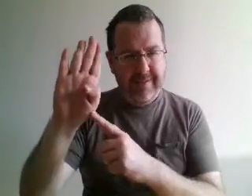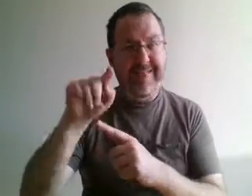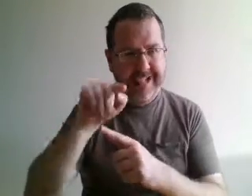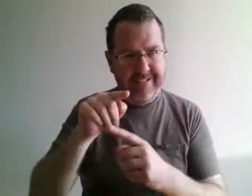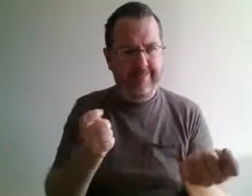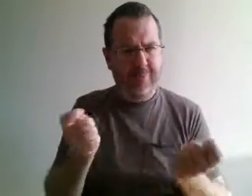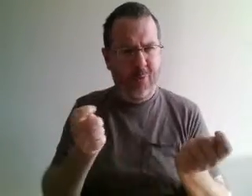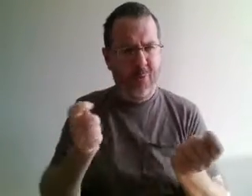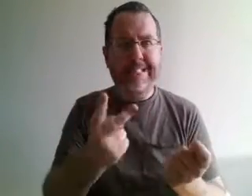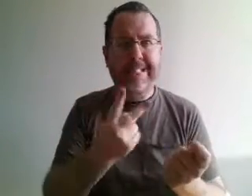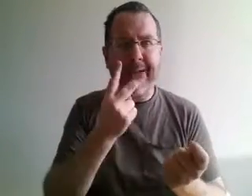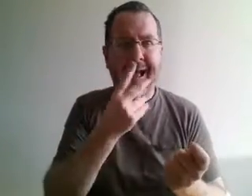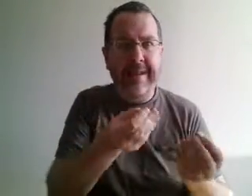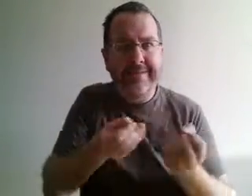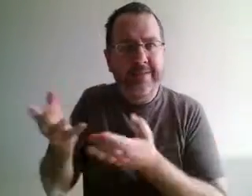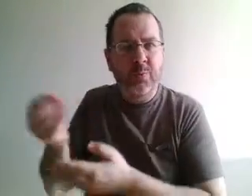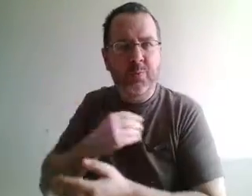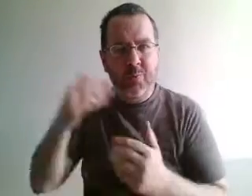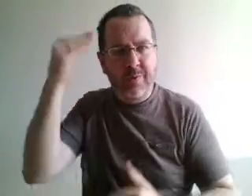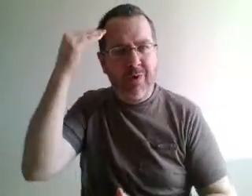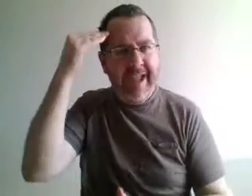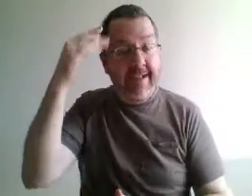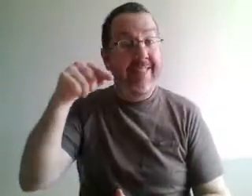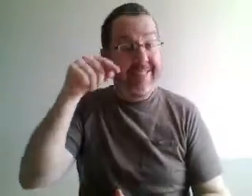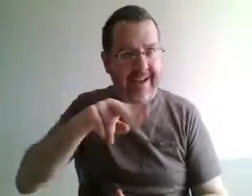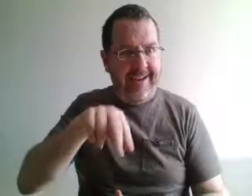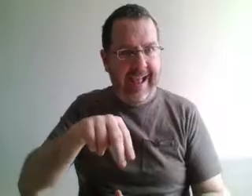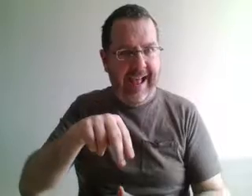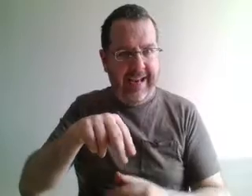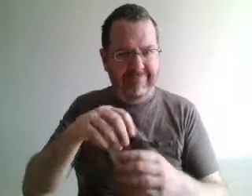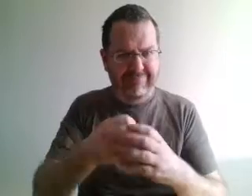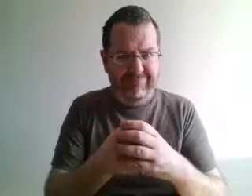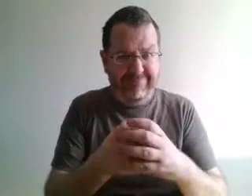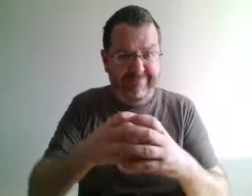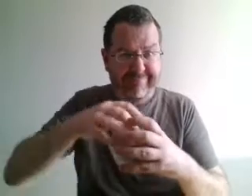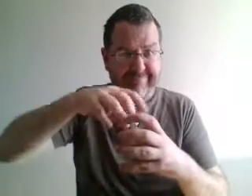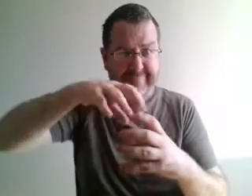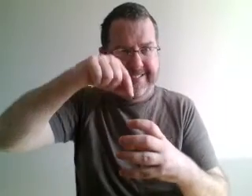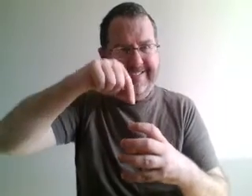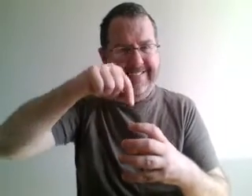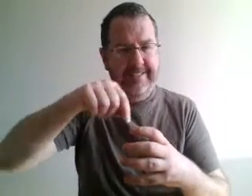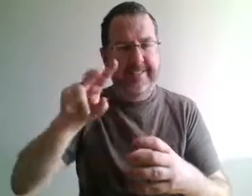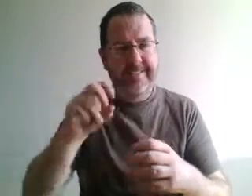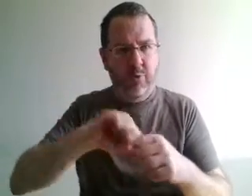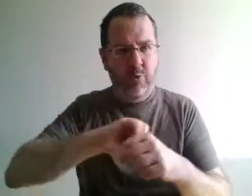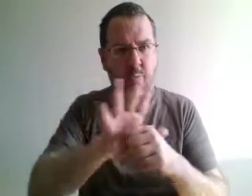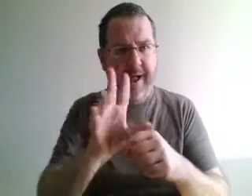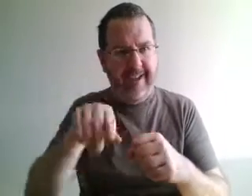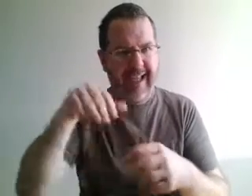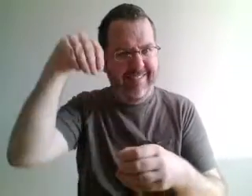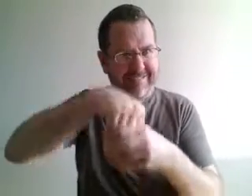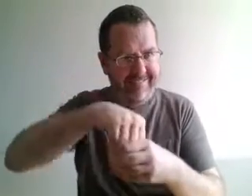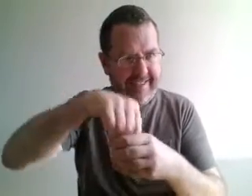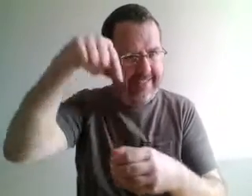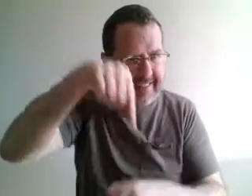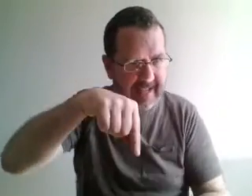nerves. So there is a scientific explanation for it, but it seems like it's a reversible effect,